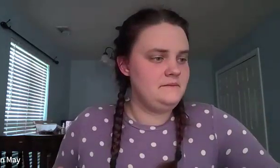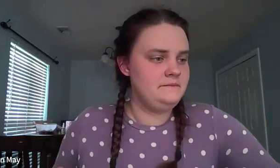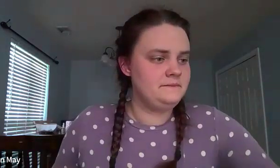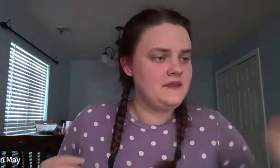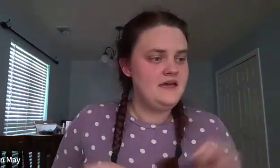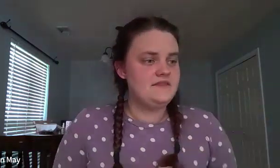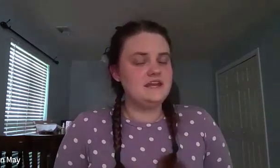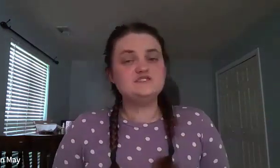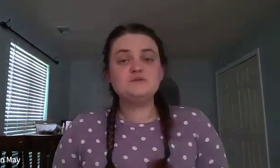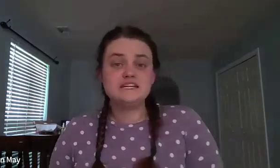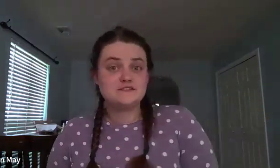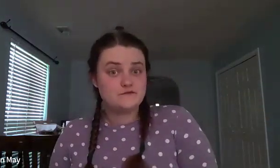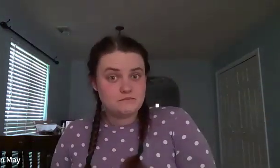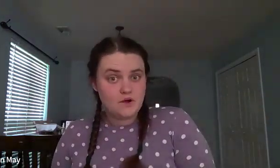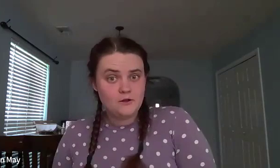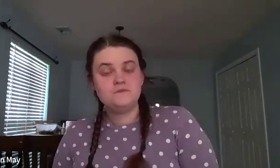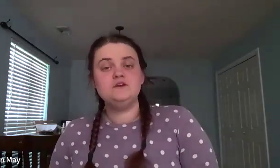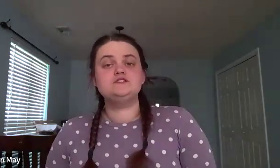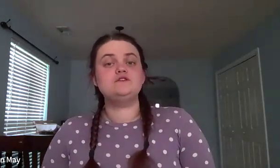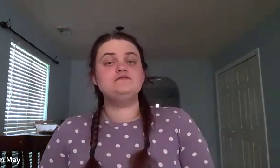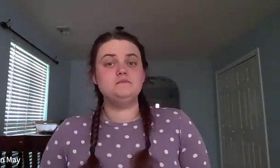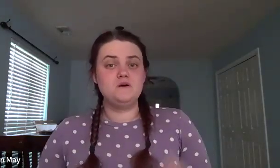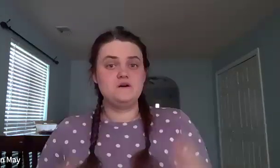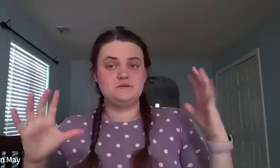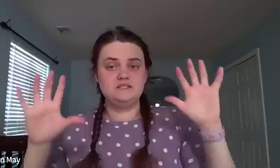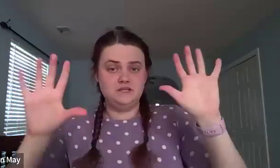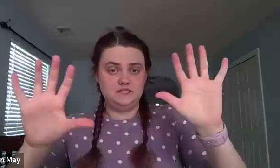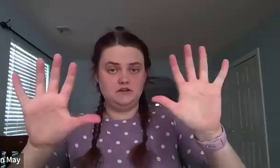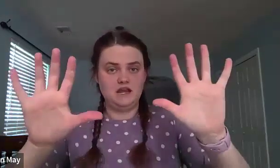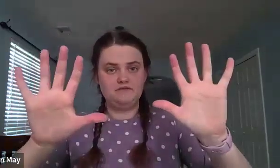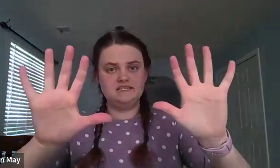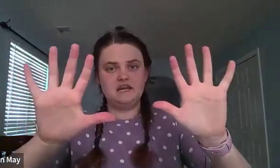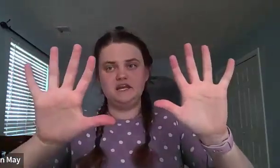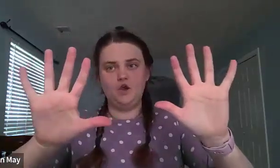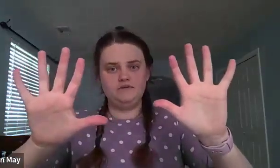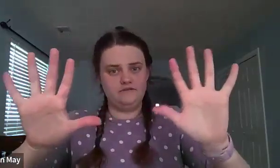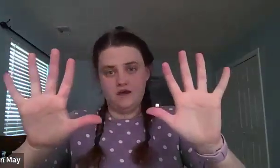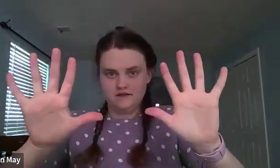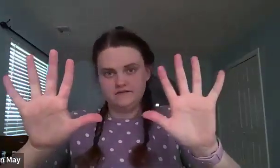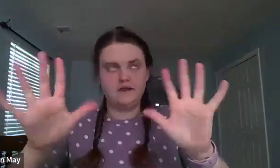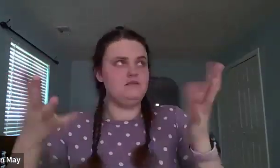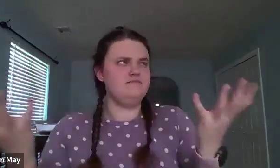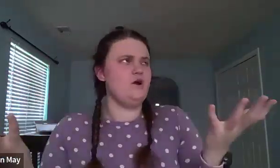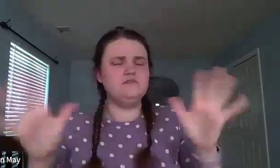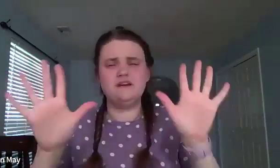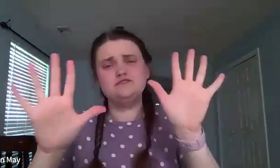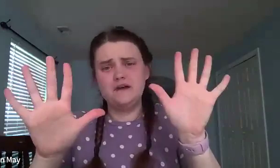Okay. The next one is football. So football is going to be, you're going to have these kind of like open fives. Open fives. They're